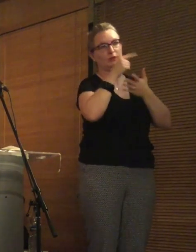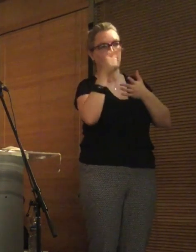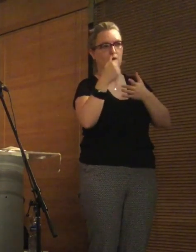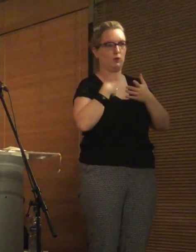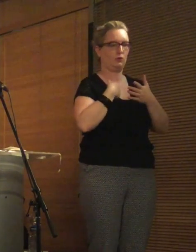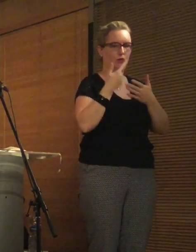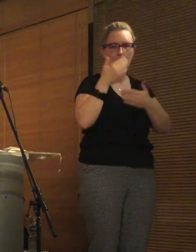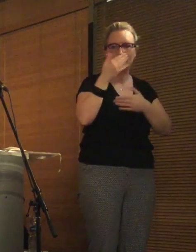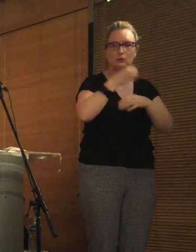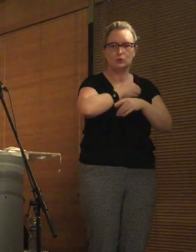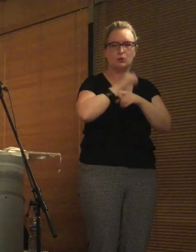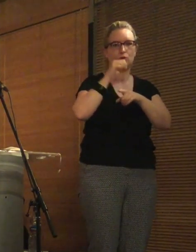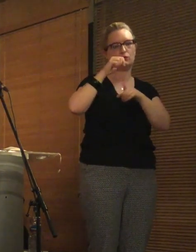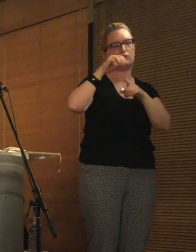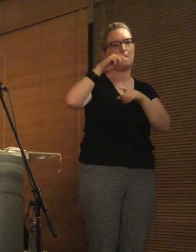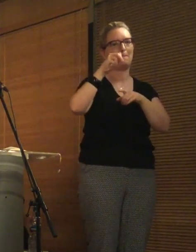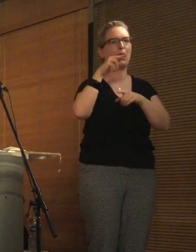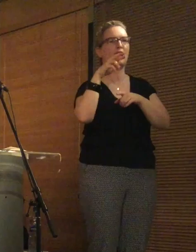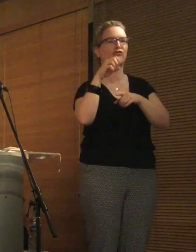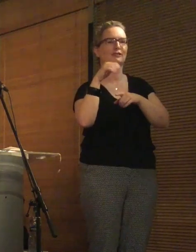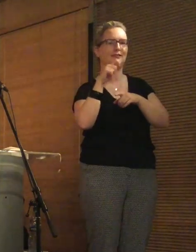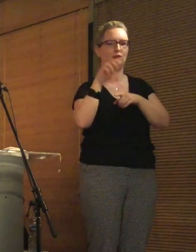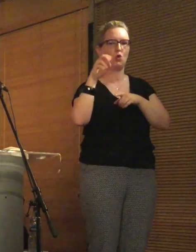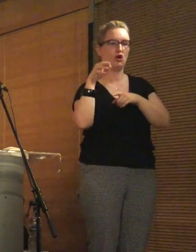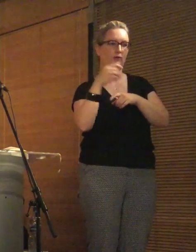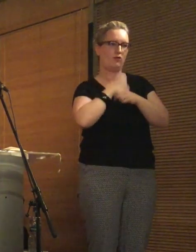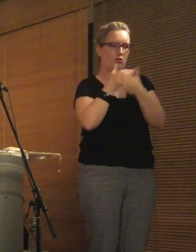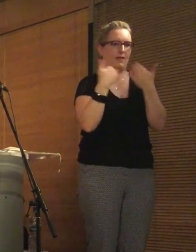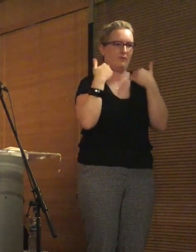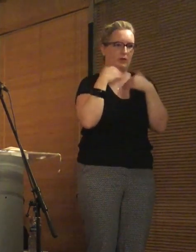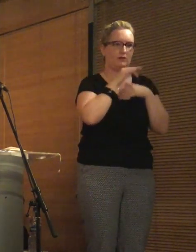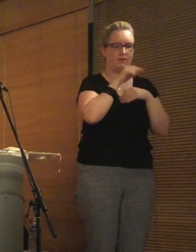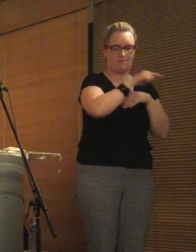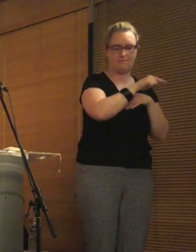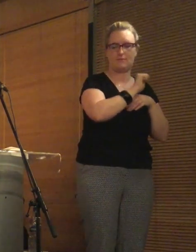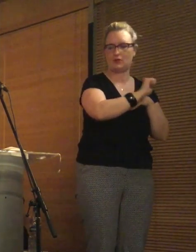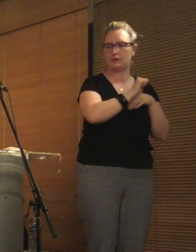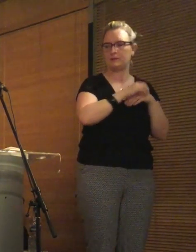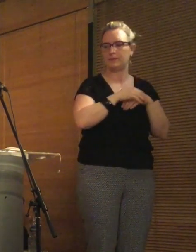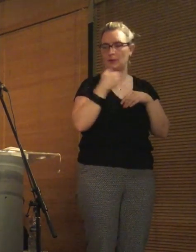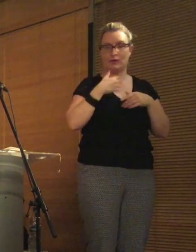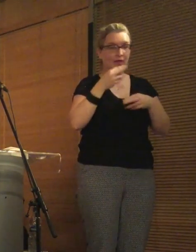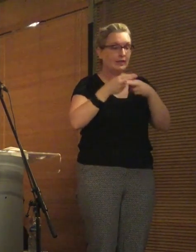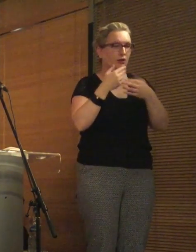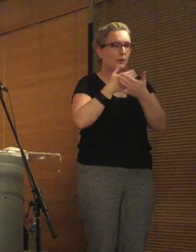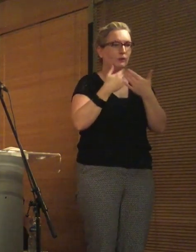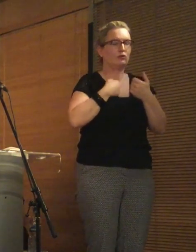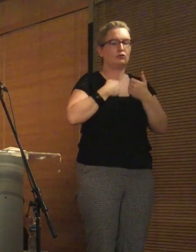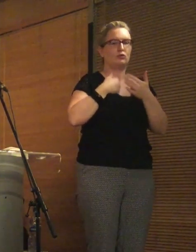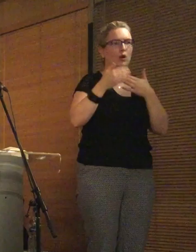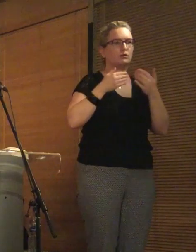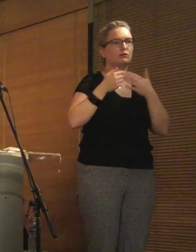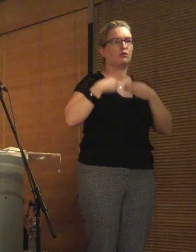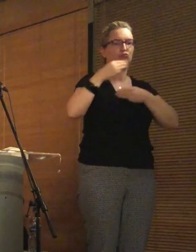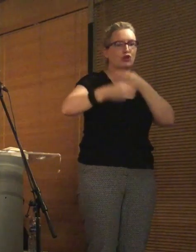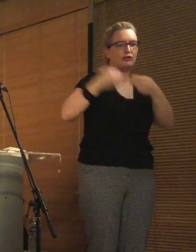1922. And in that section, the historic session, we also are told of the main issues of today. We get to know the progress that has been made. We have the